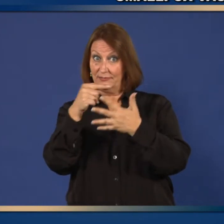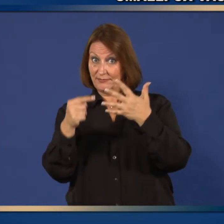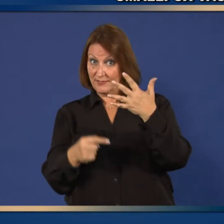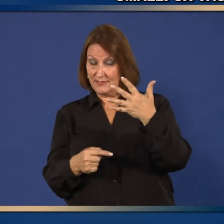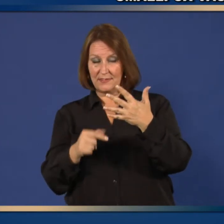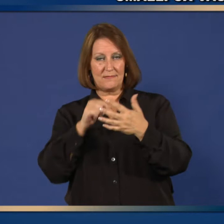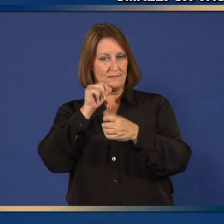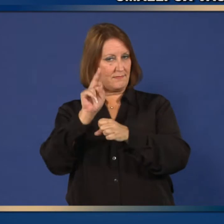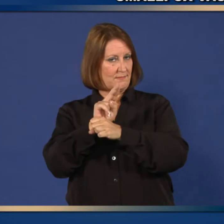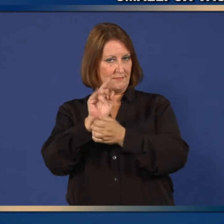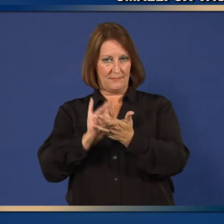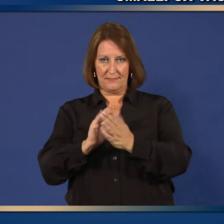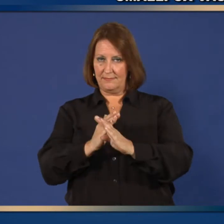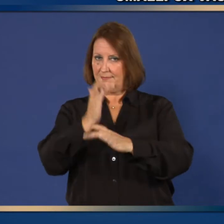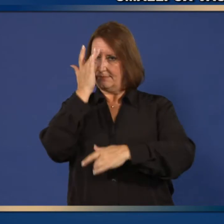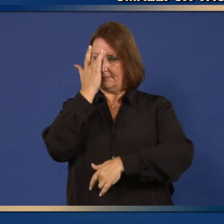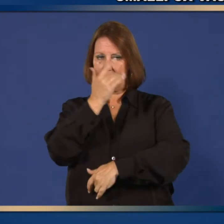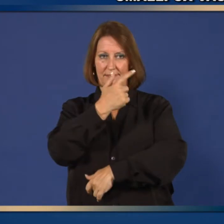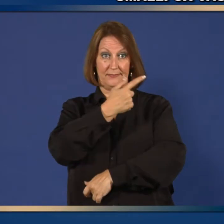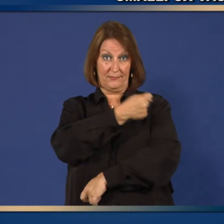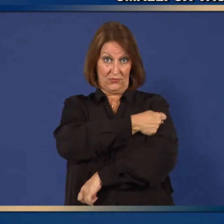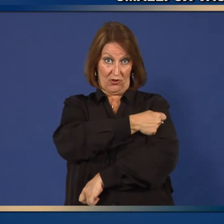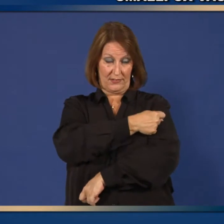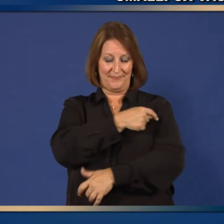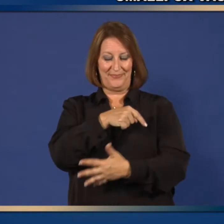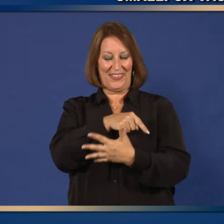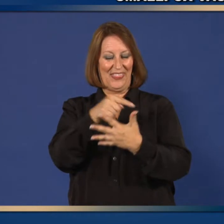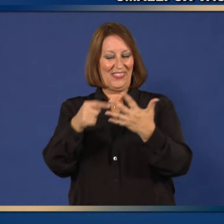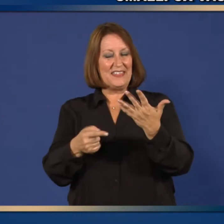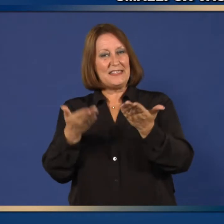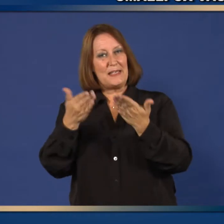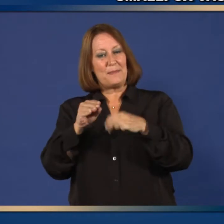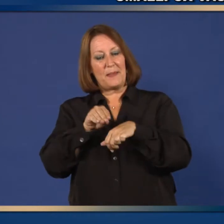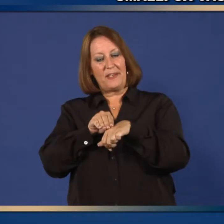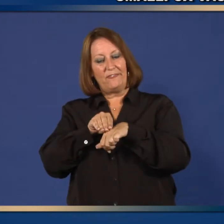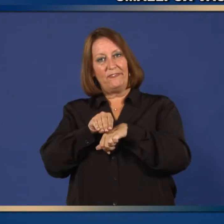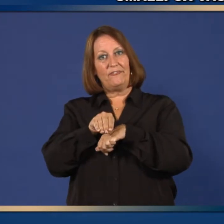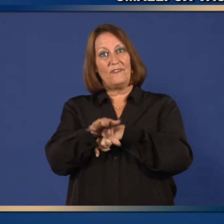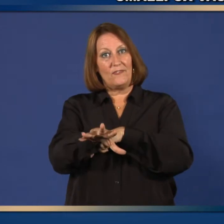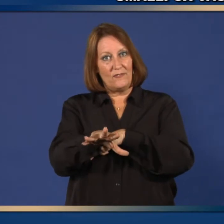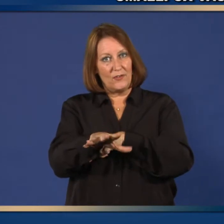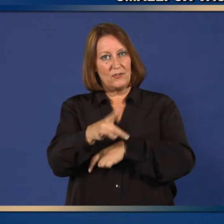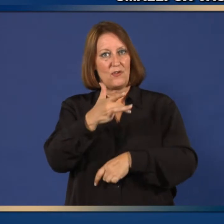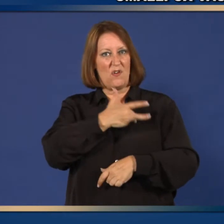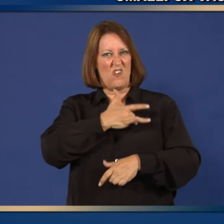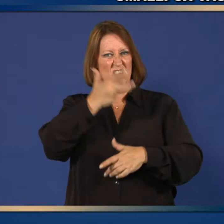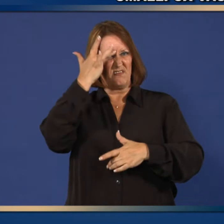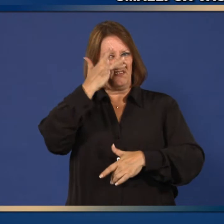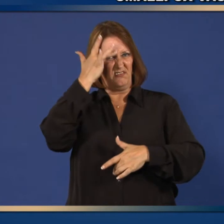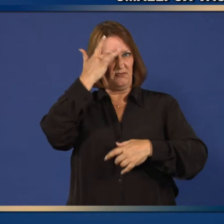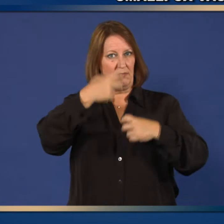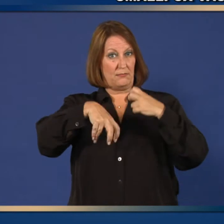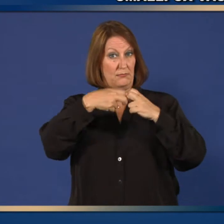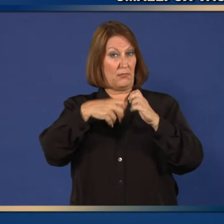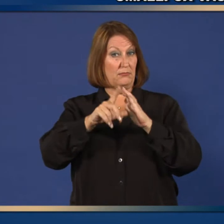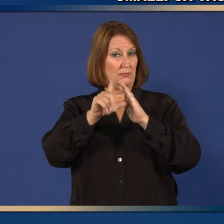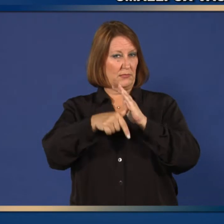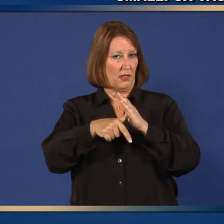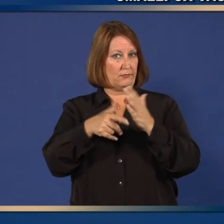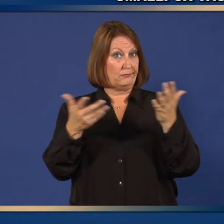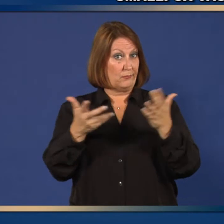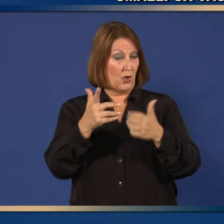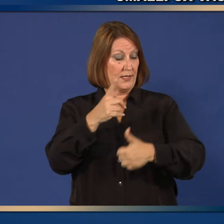the smallpox vaccine. If you have been told by a doctor that you have high blood